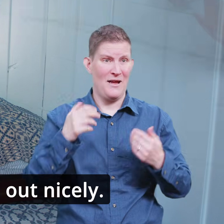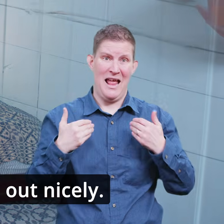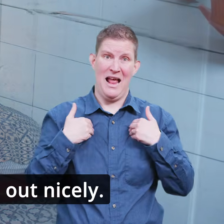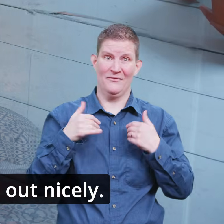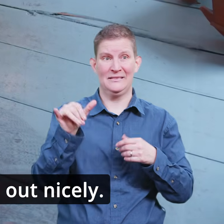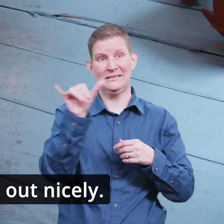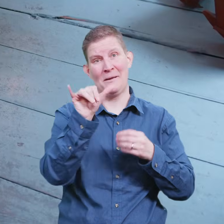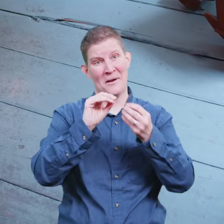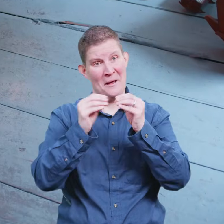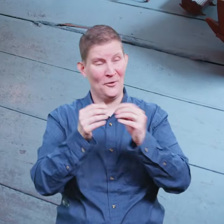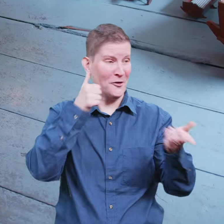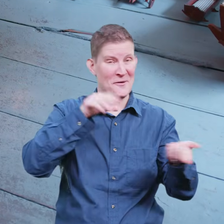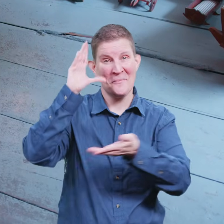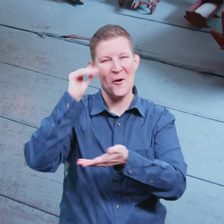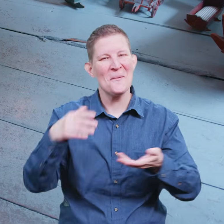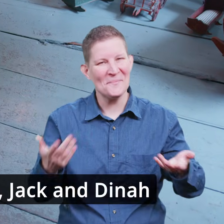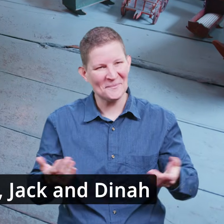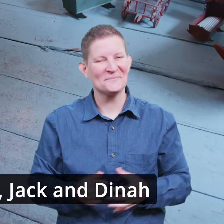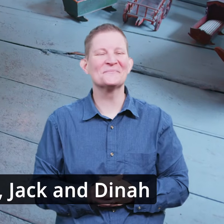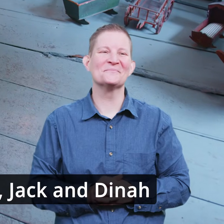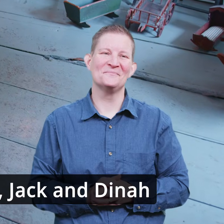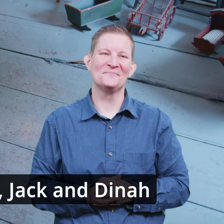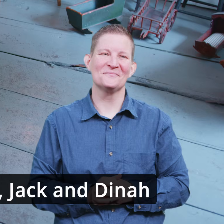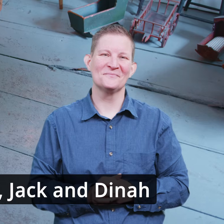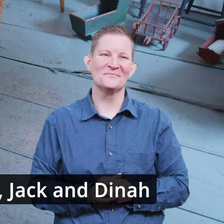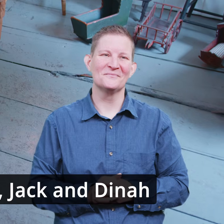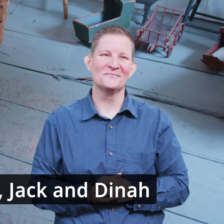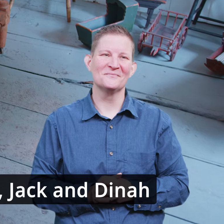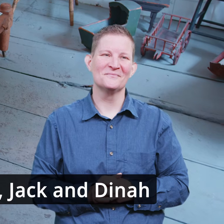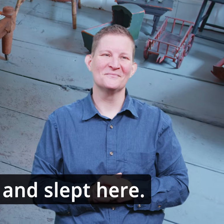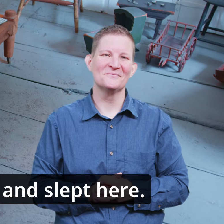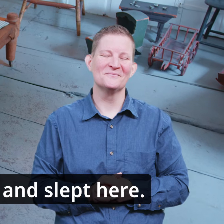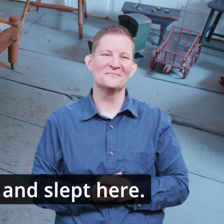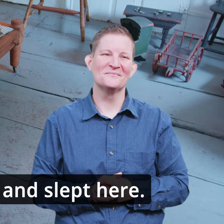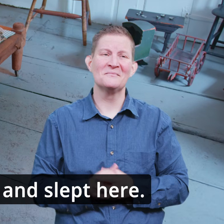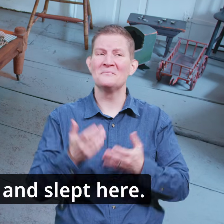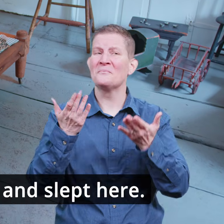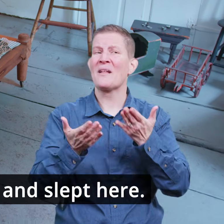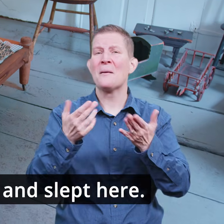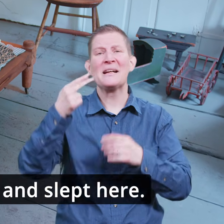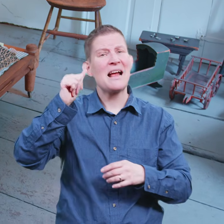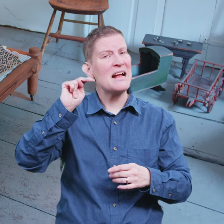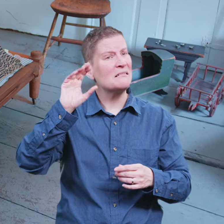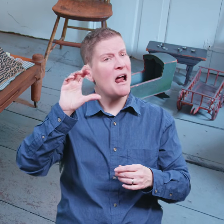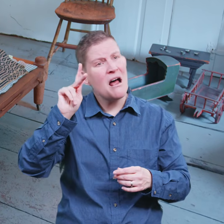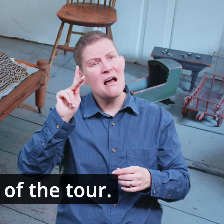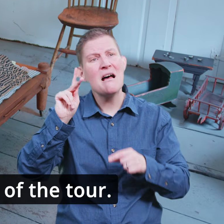sleeping arrangements worked out nicely. During the Hancock period, Jack and Dinah may have done their work and slept